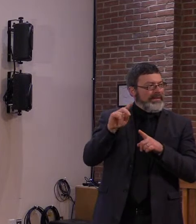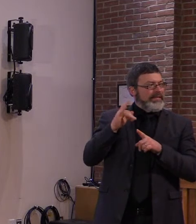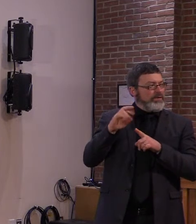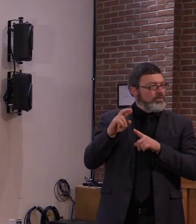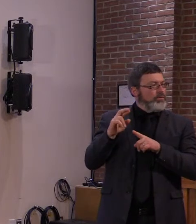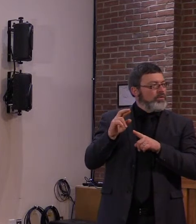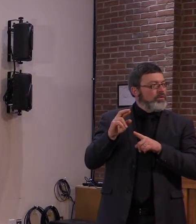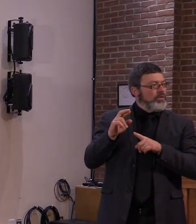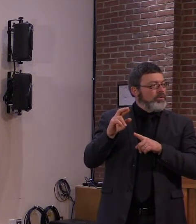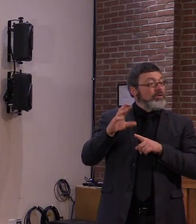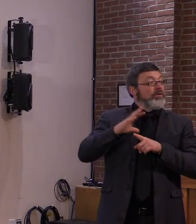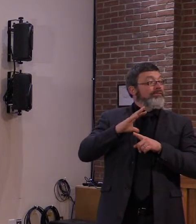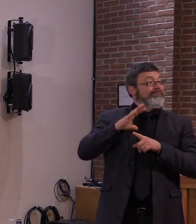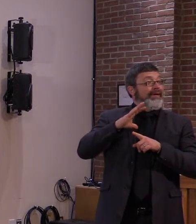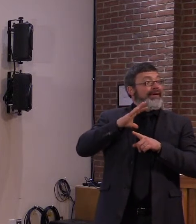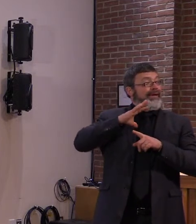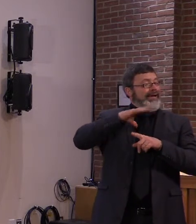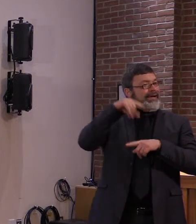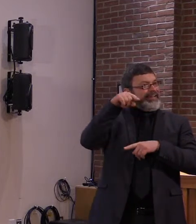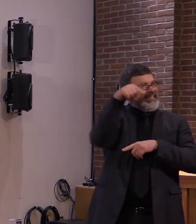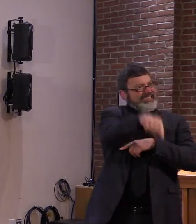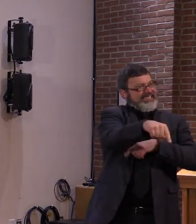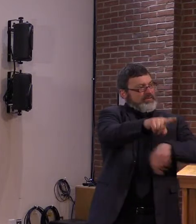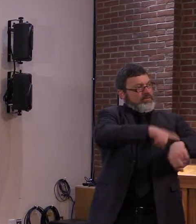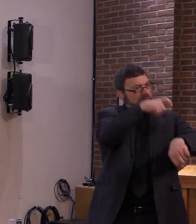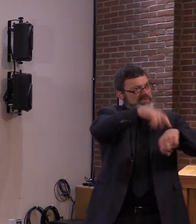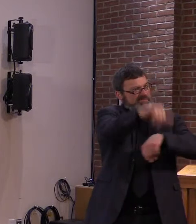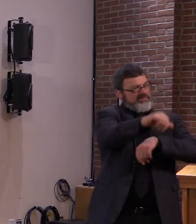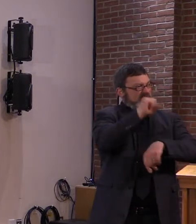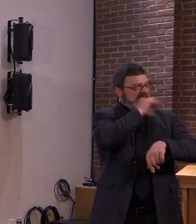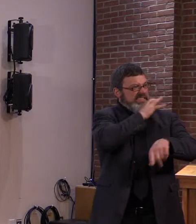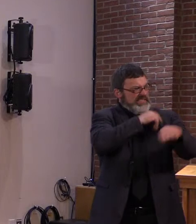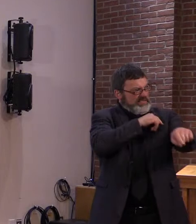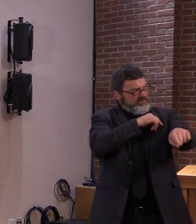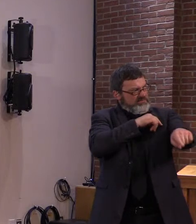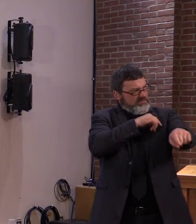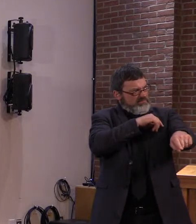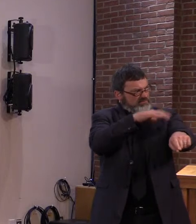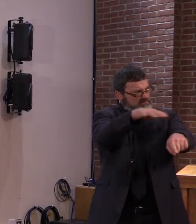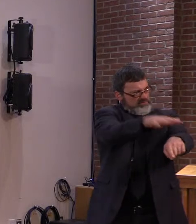Thank you, Rebecca. My questions are, I believe, are for Secretary French, if that's okay? Sure.